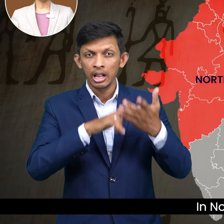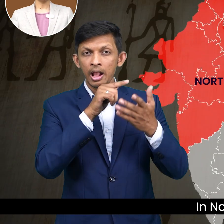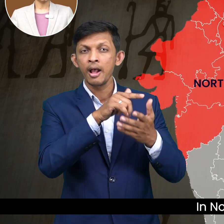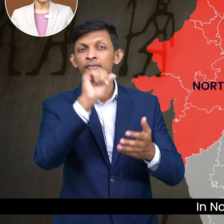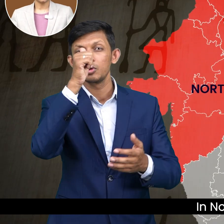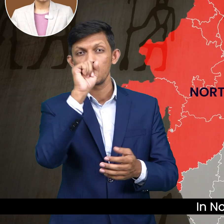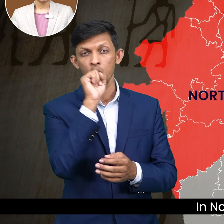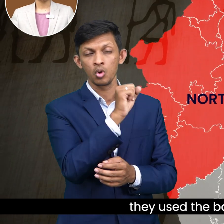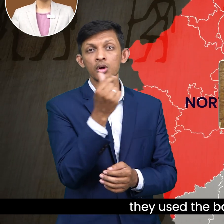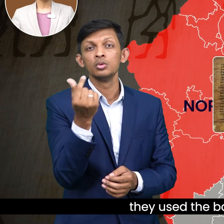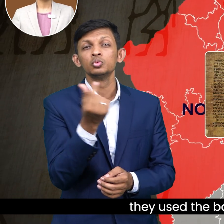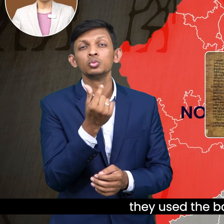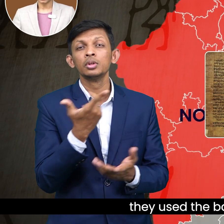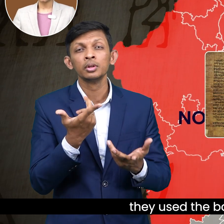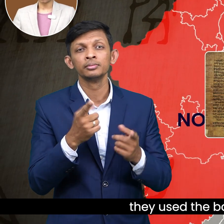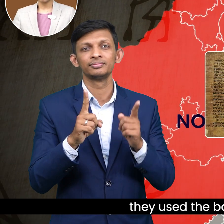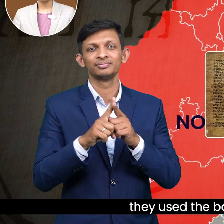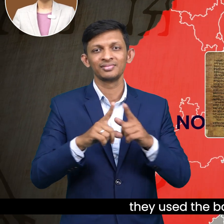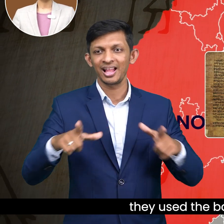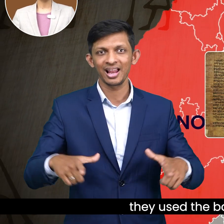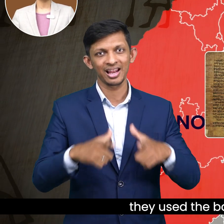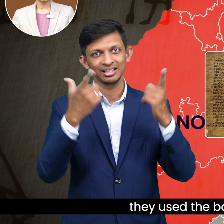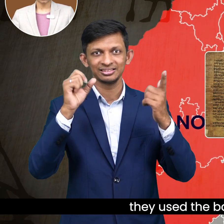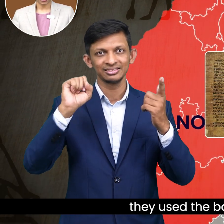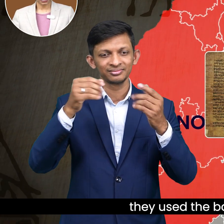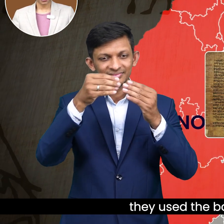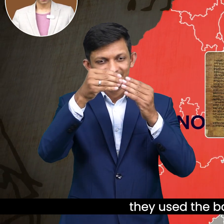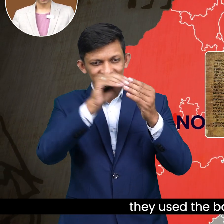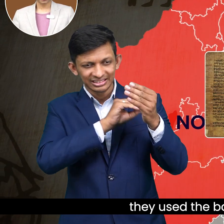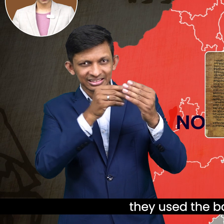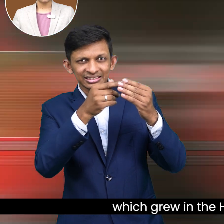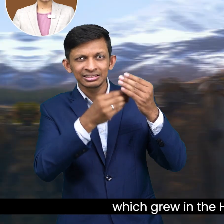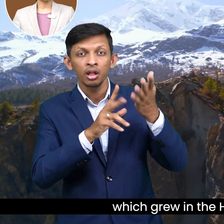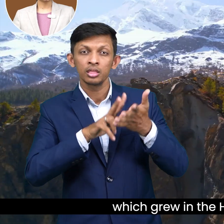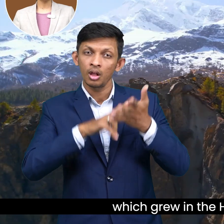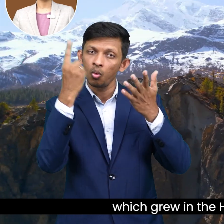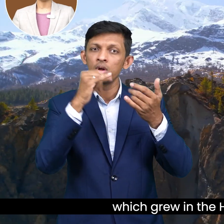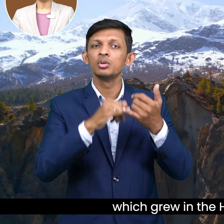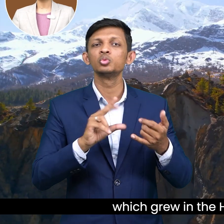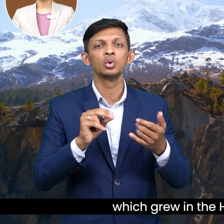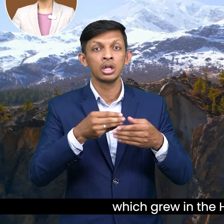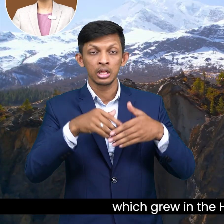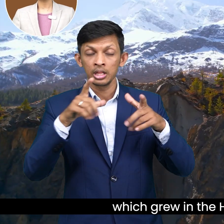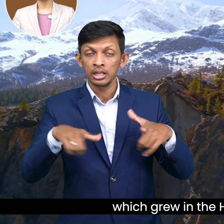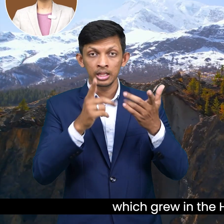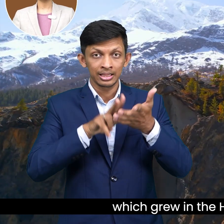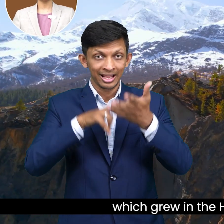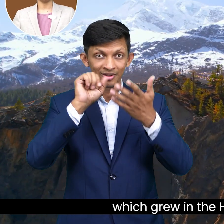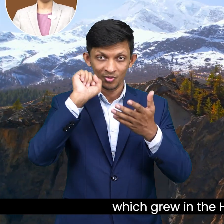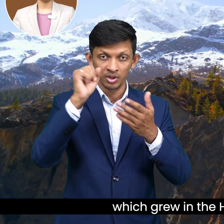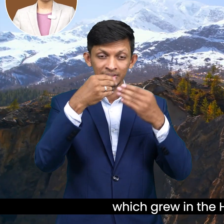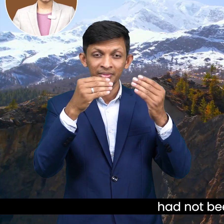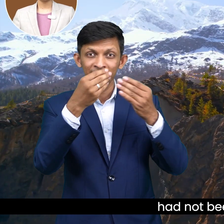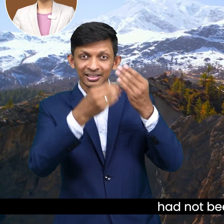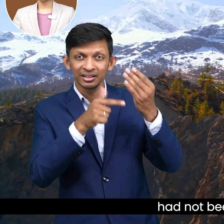In North India, they used the barks of bujra trees, which grew in the Himalayas as the